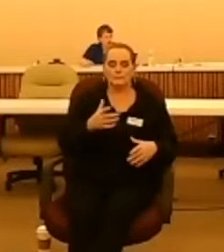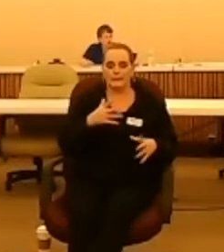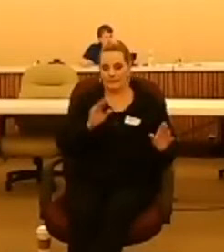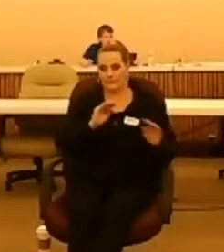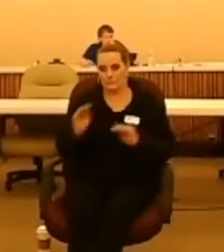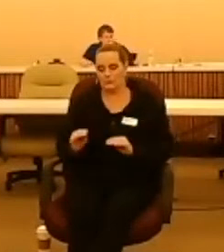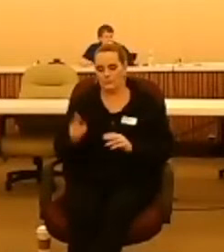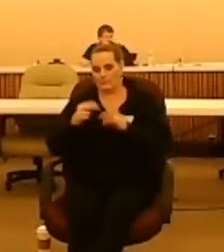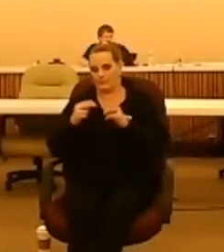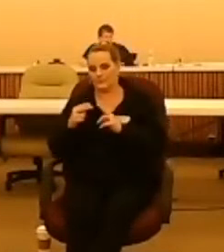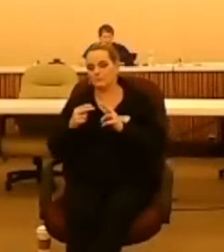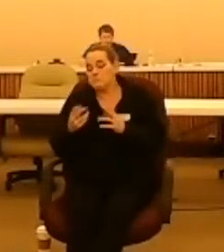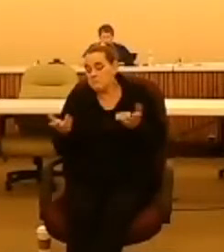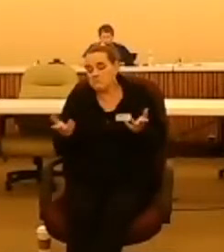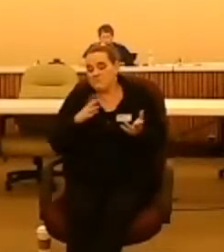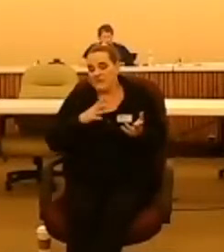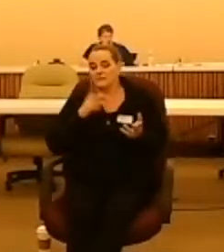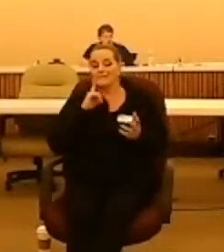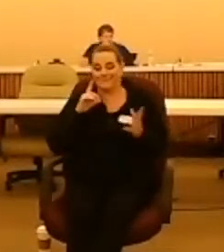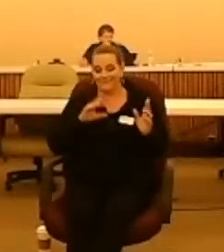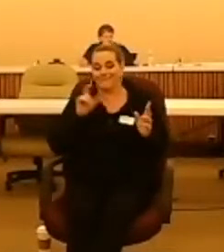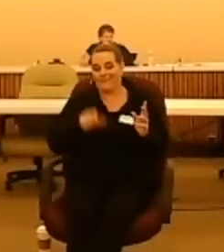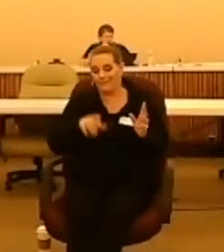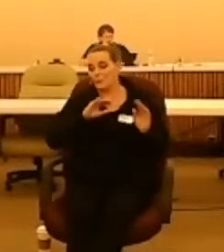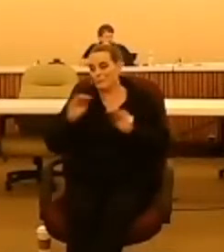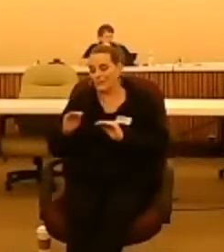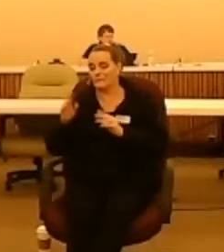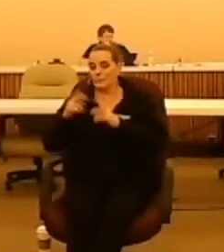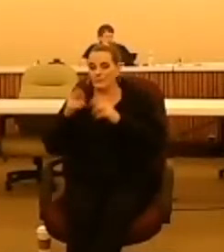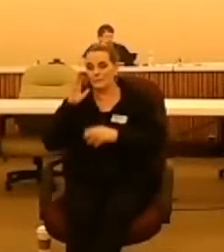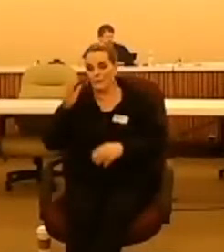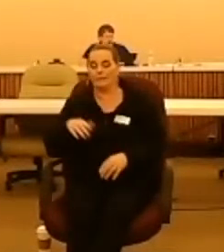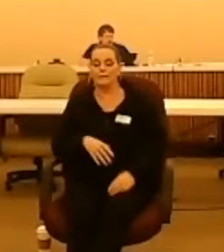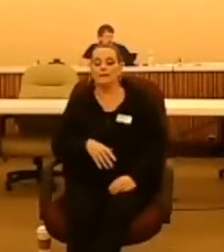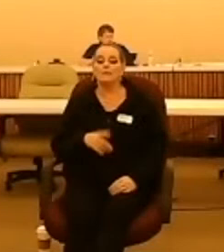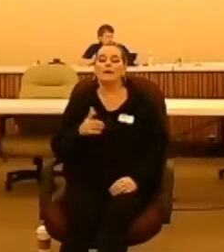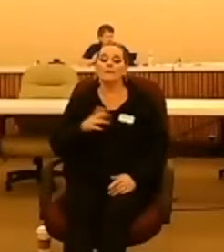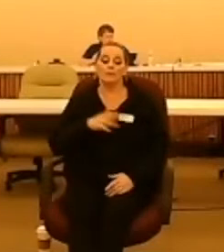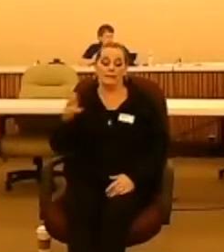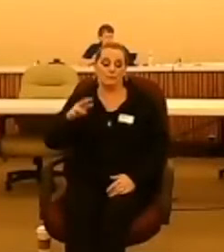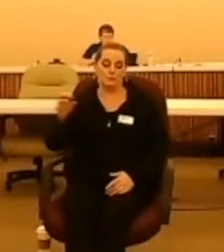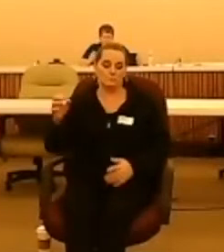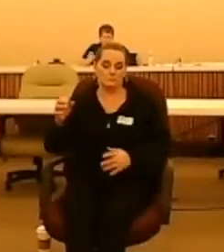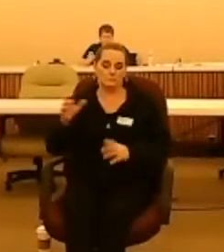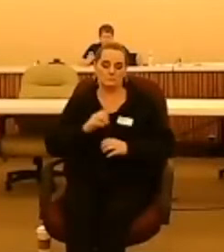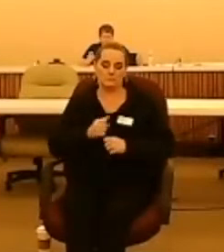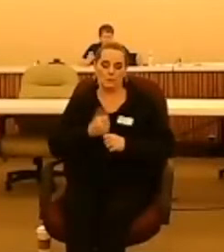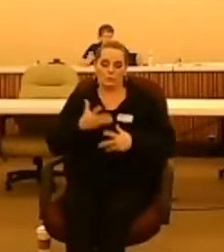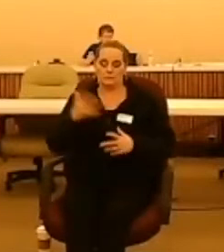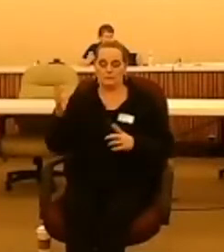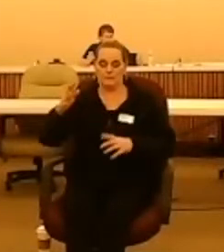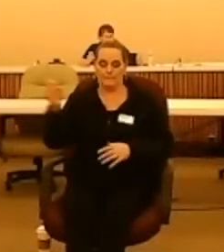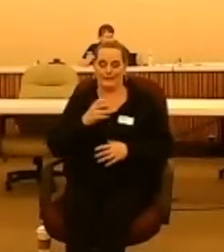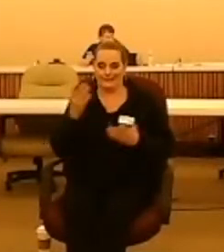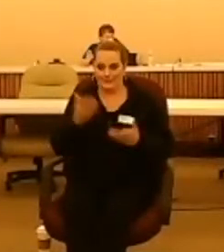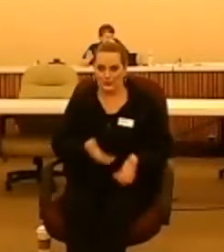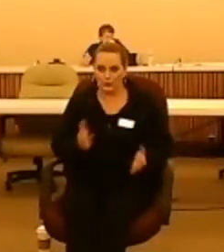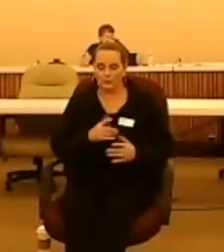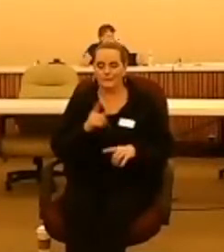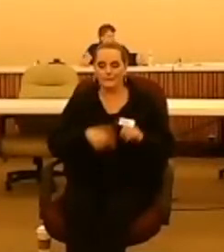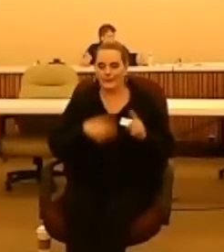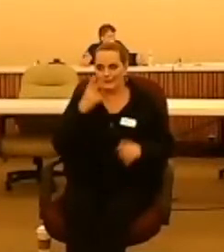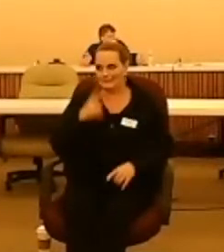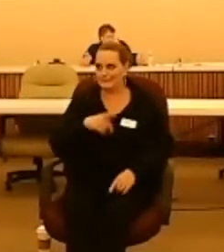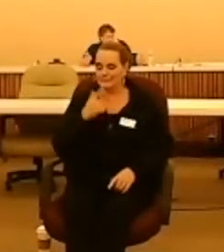buildings. The only thing that would ever cause it to come back to here is if, and again, I can't see it since it's